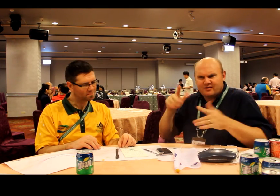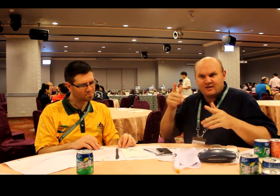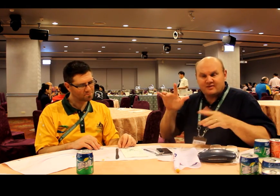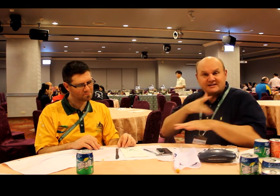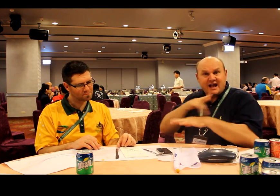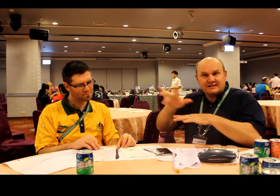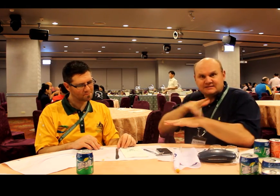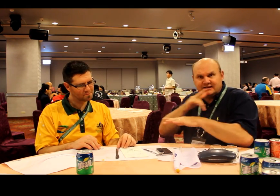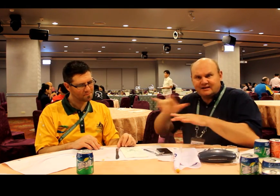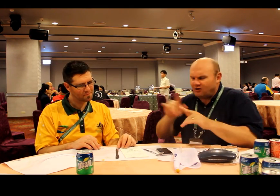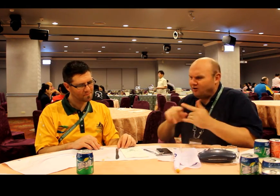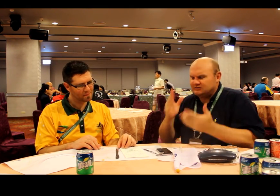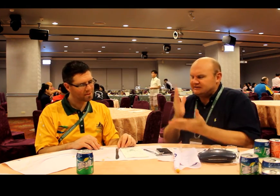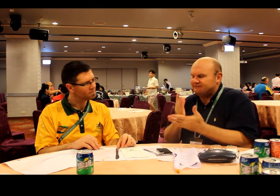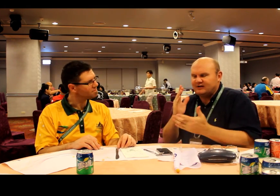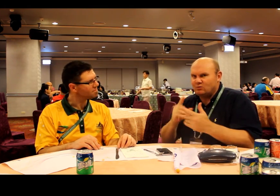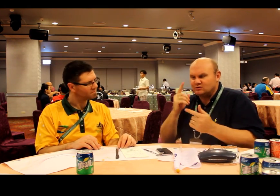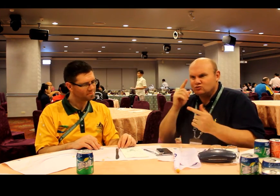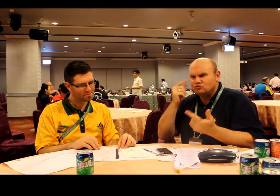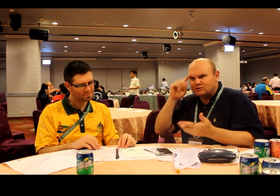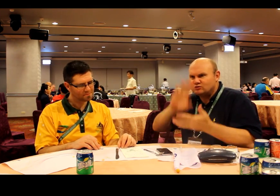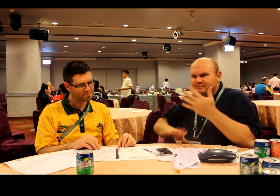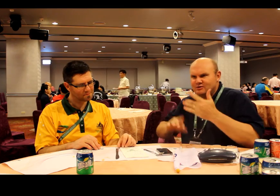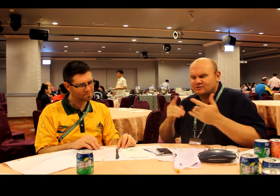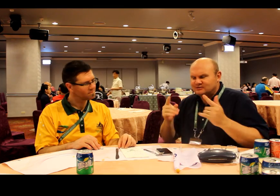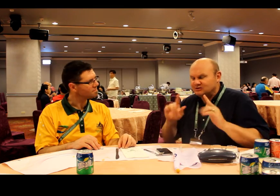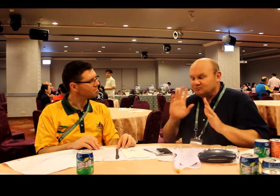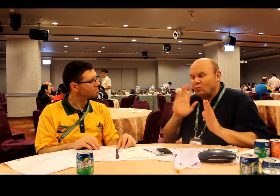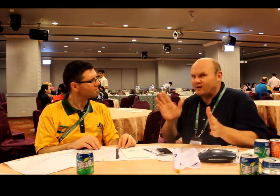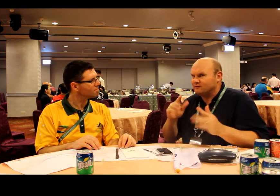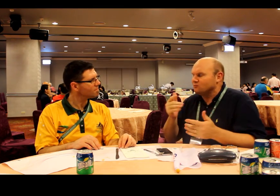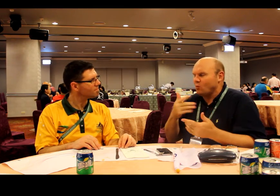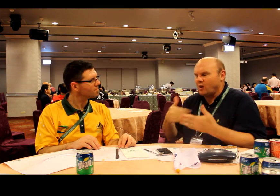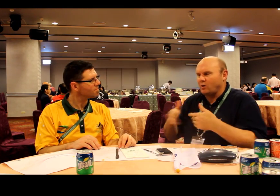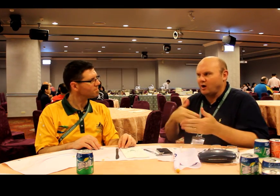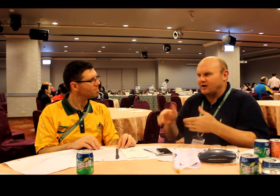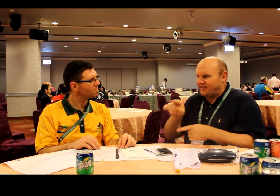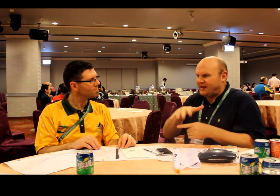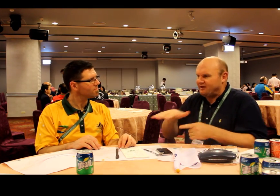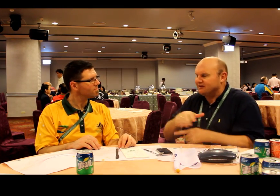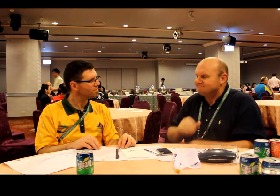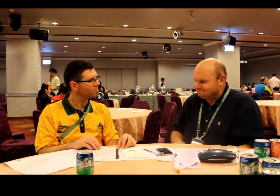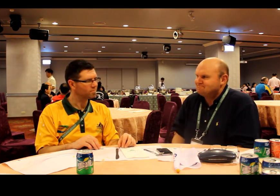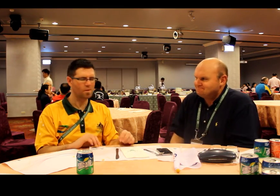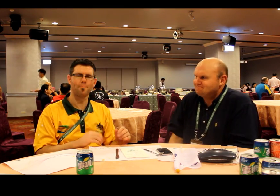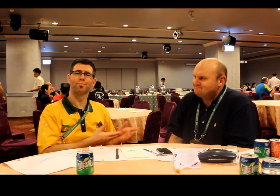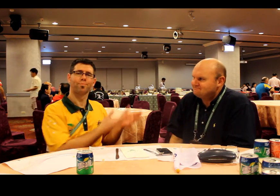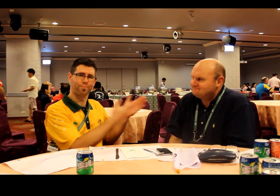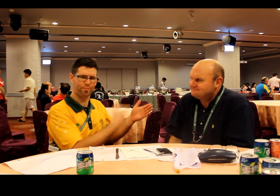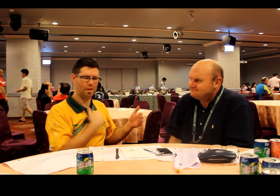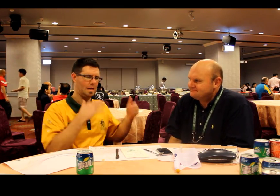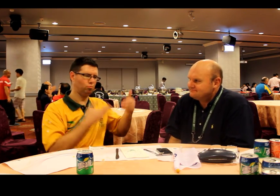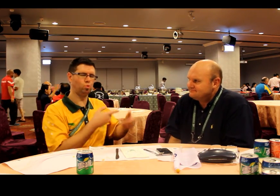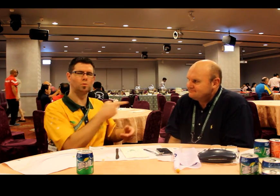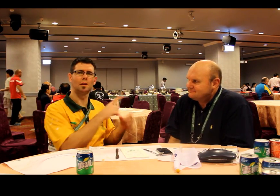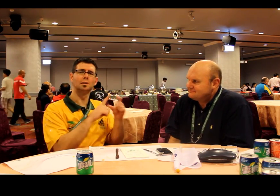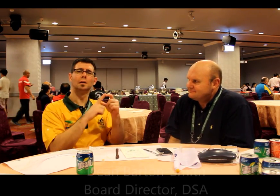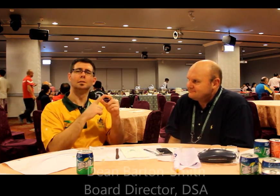know, the whole show, the performance, the acting, it was just a wonderful experience. It was very well organised. So